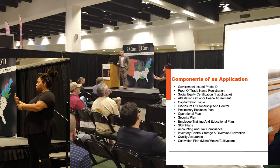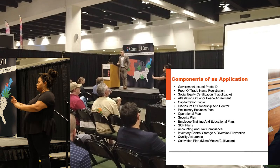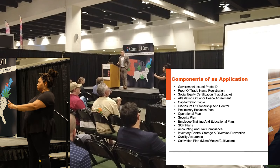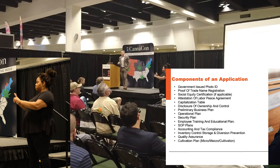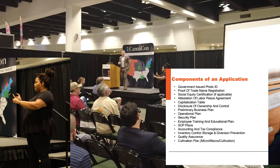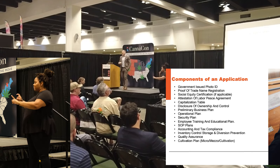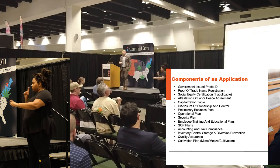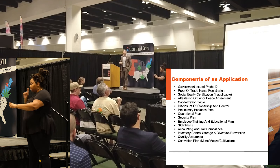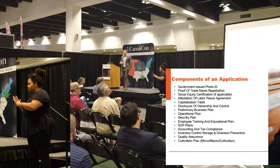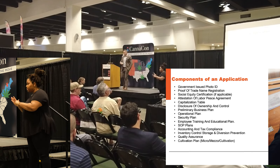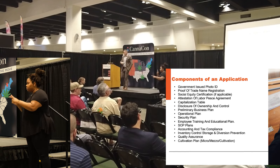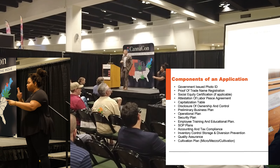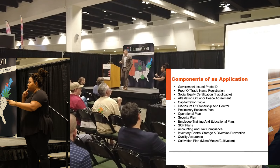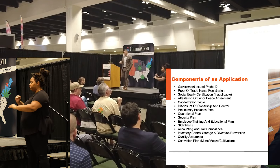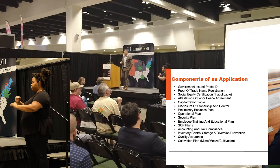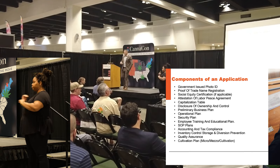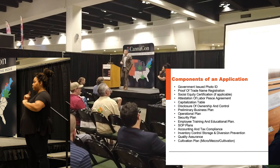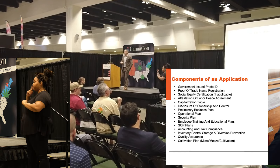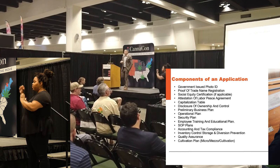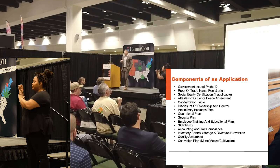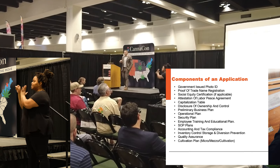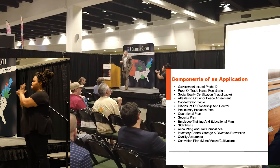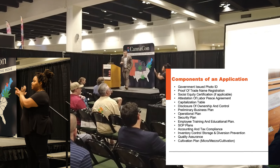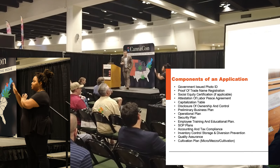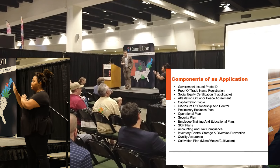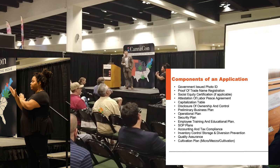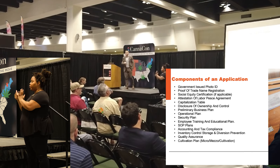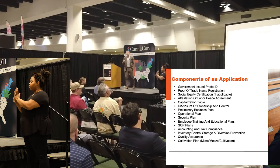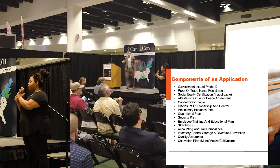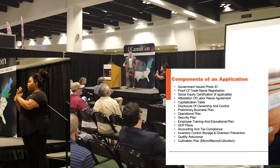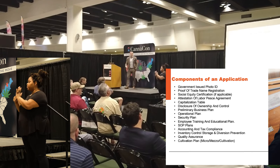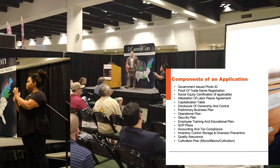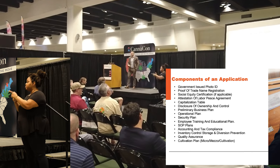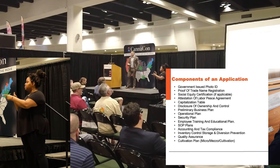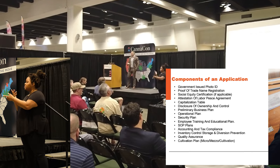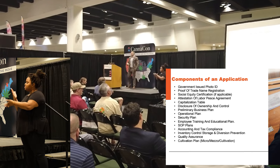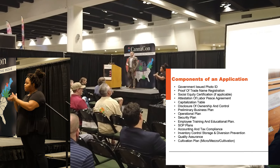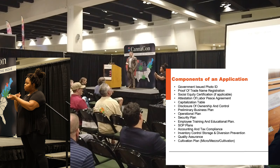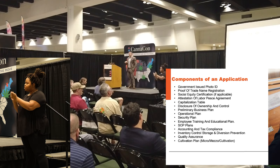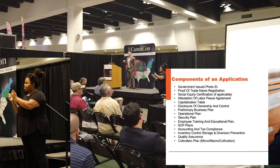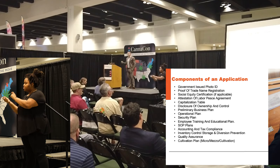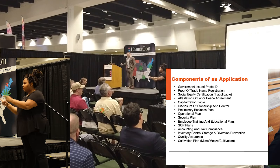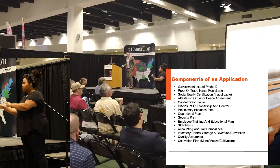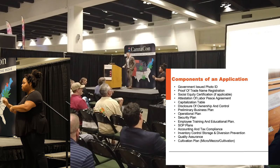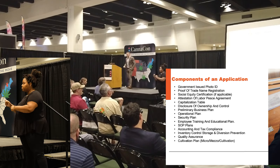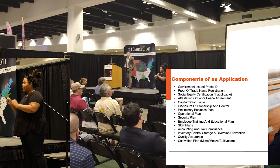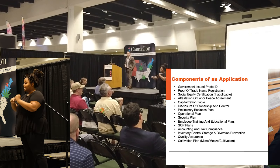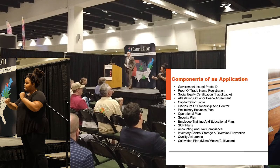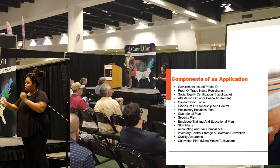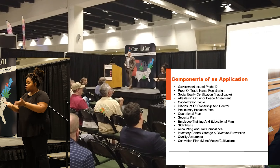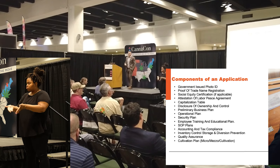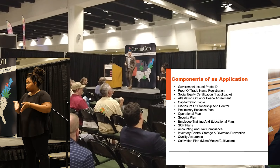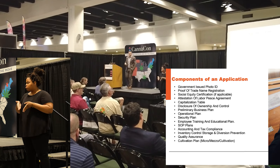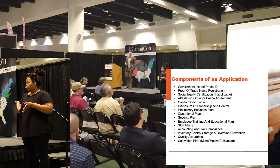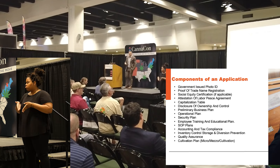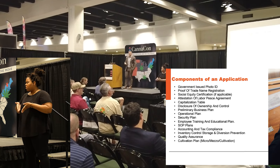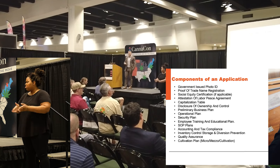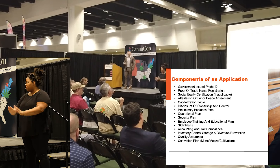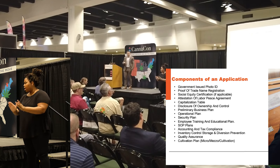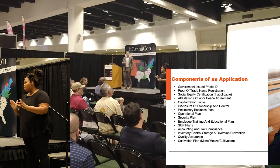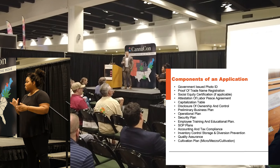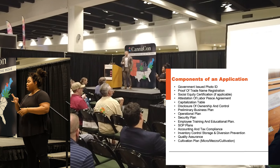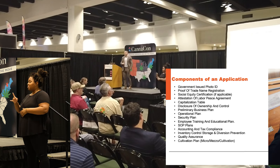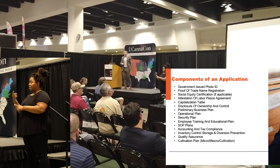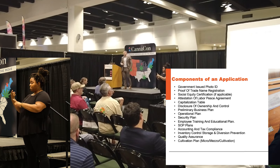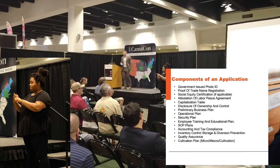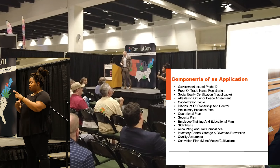to in terms of satisfying to the state to be able to open. Some changes will happen. Some extensions will be required, and we might not hit that 18 months